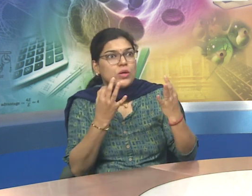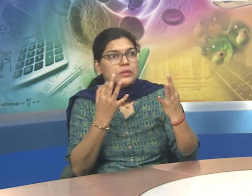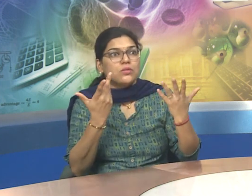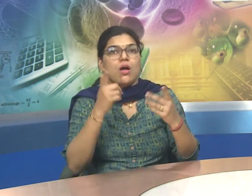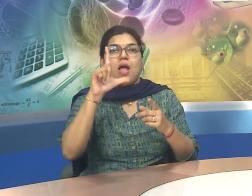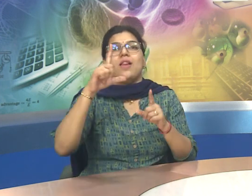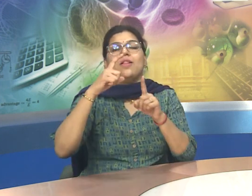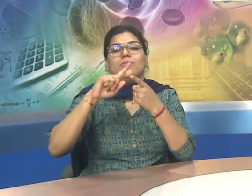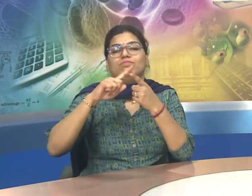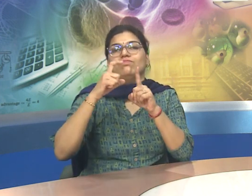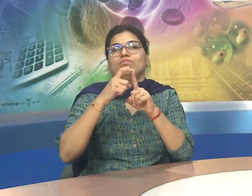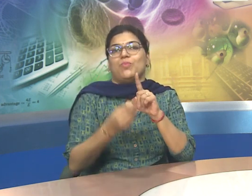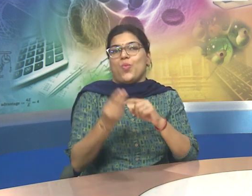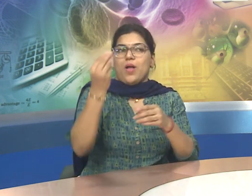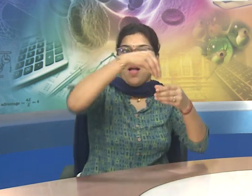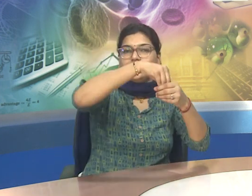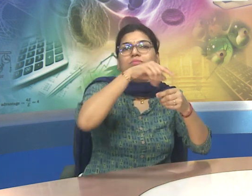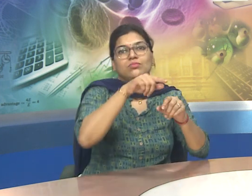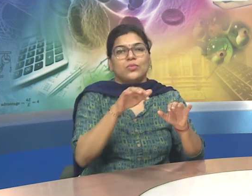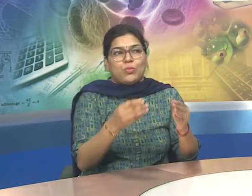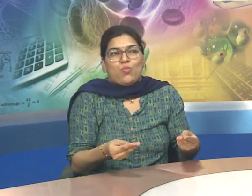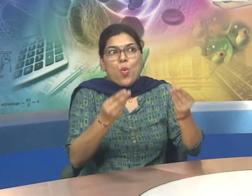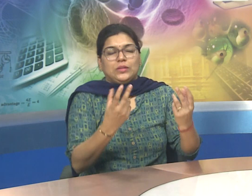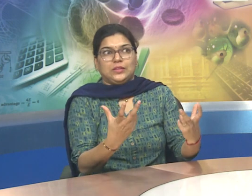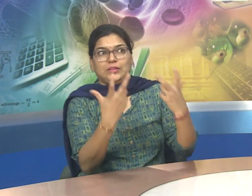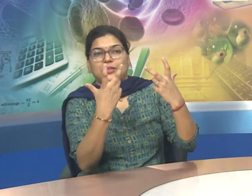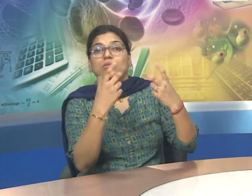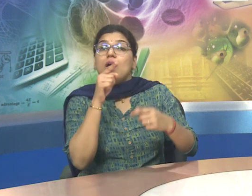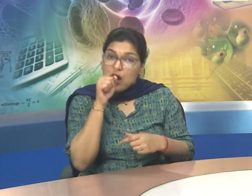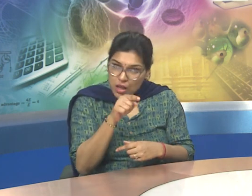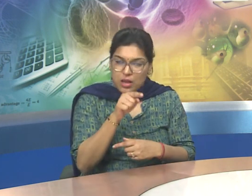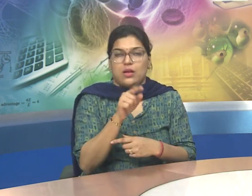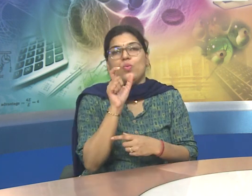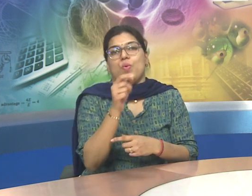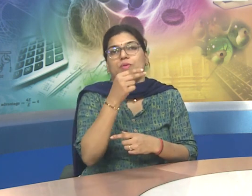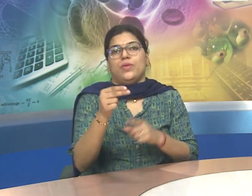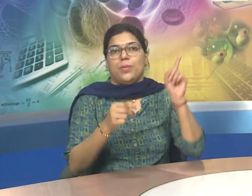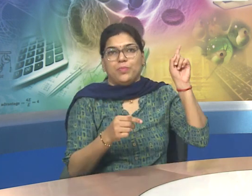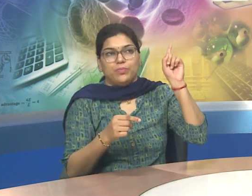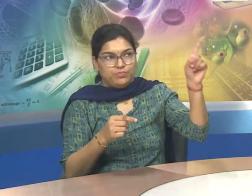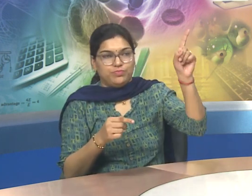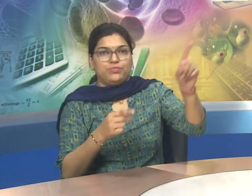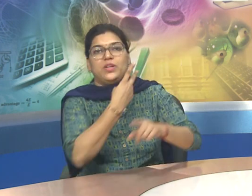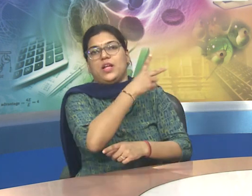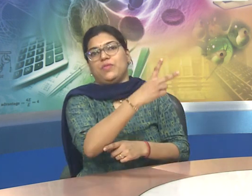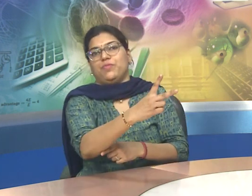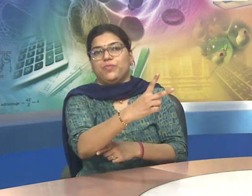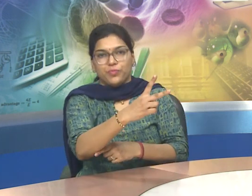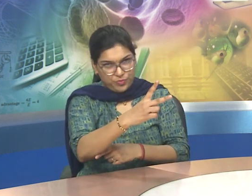more clear and there are more features available in the LED